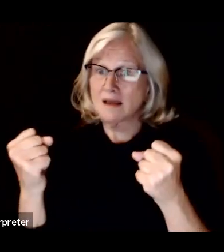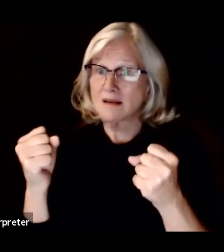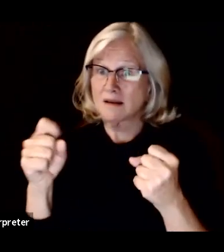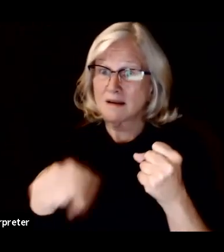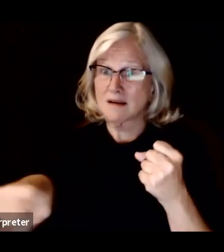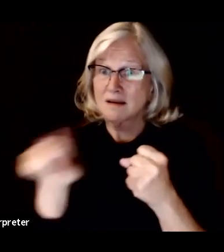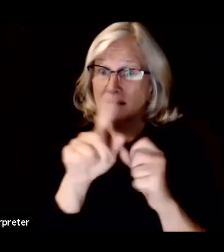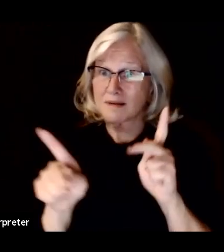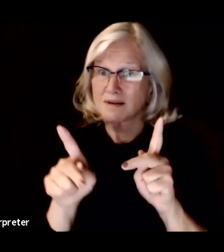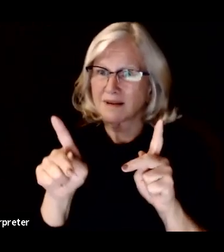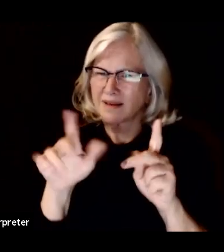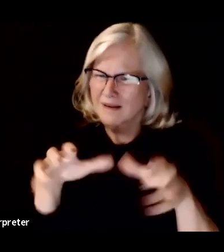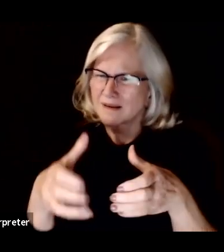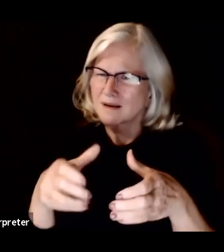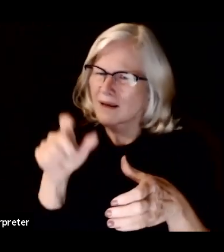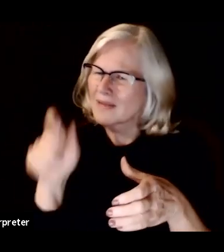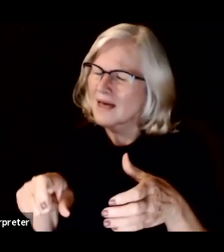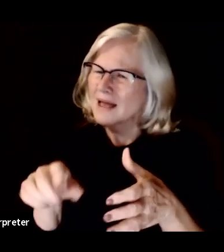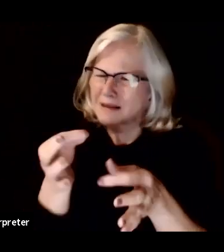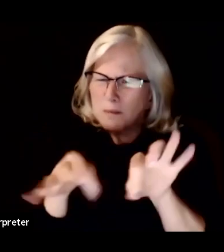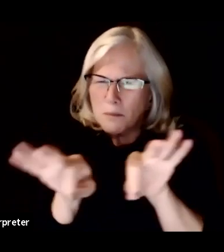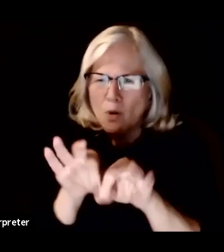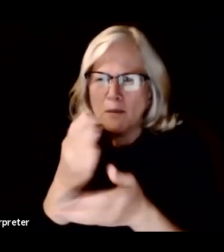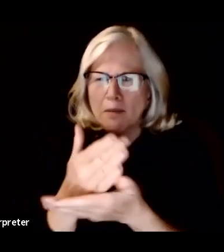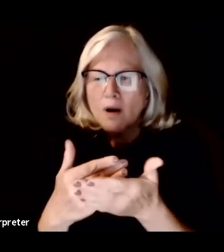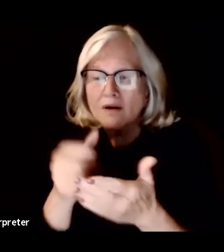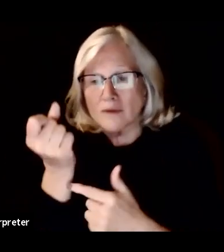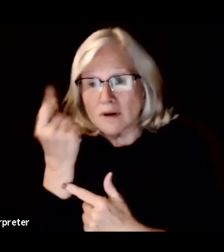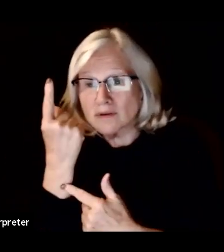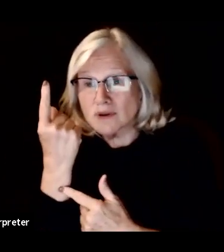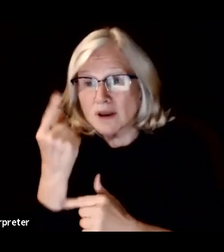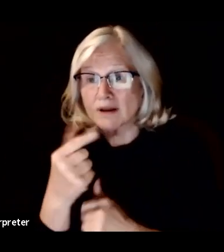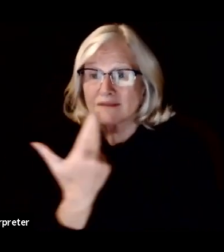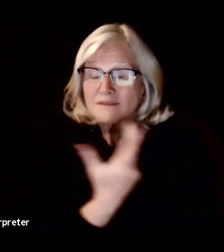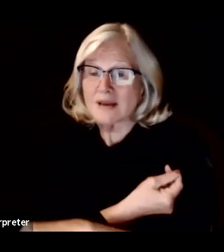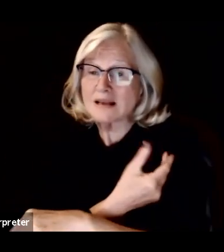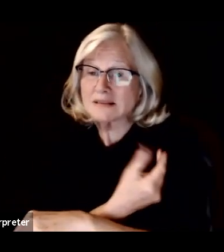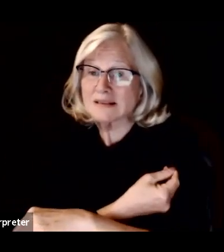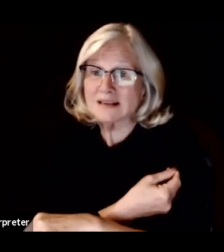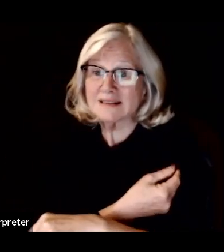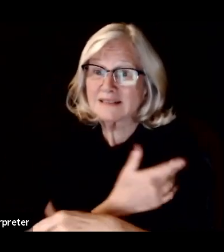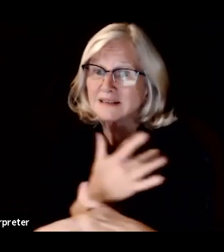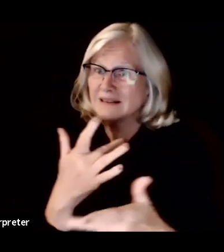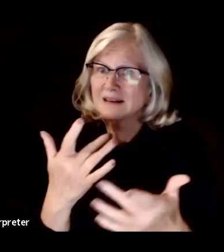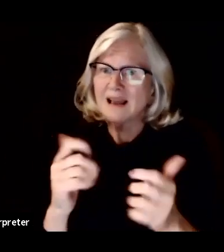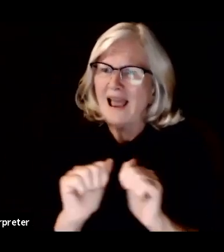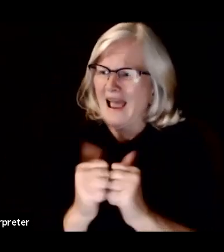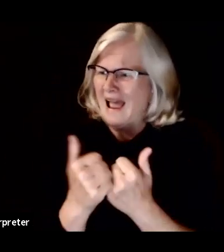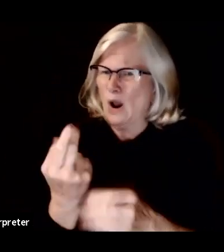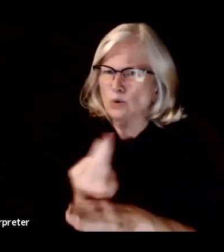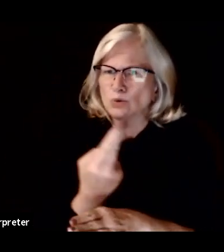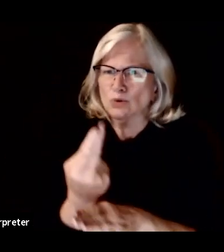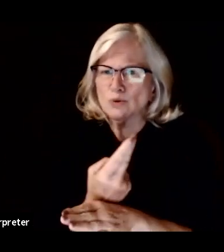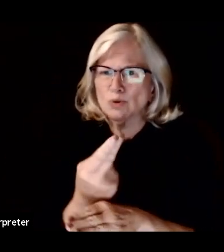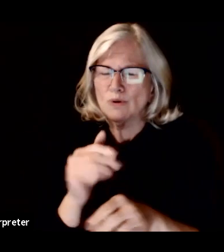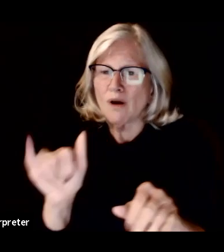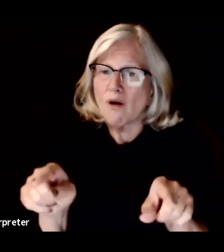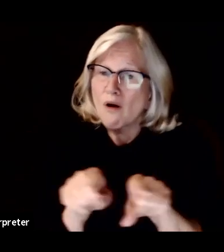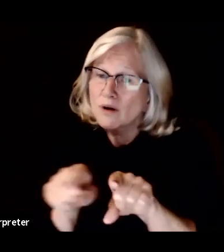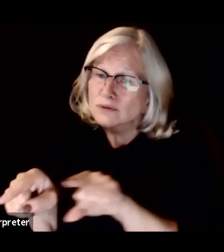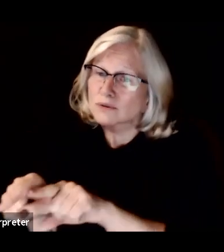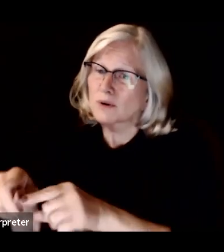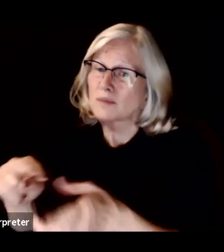being transparent and understanding where vaccine is. But that also means that there will be a need for strong